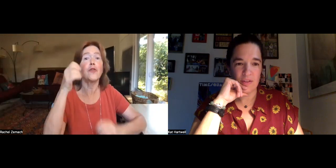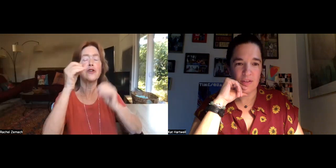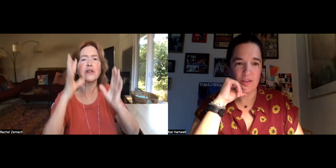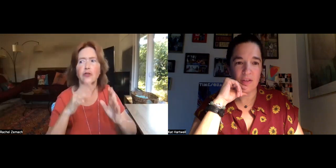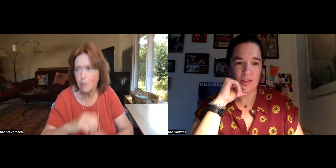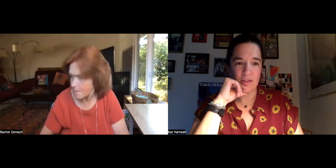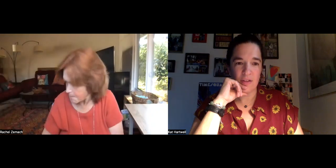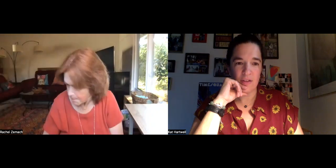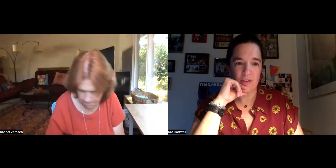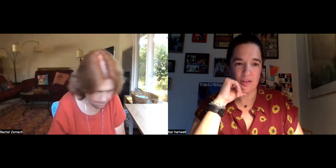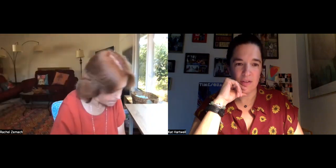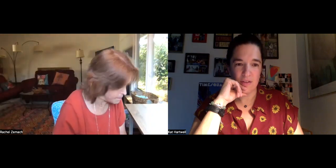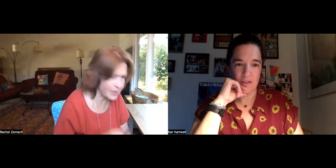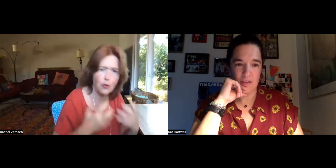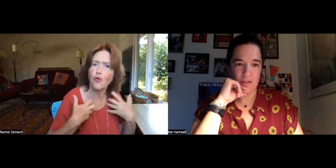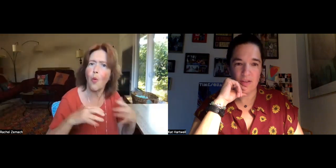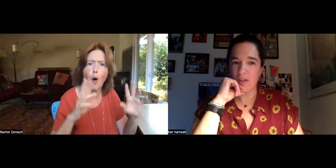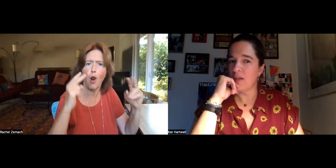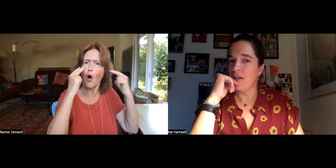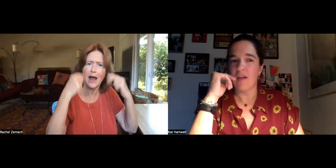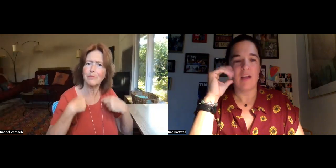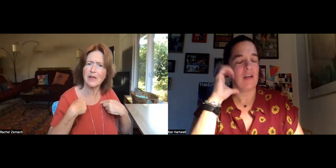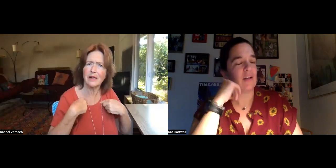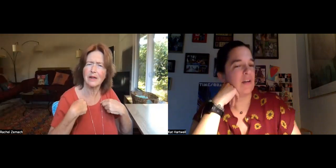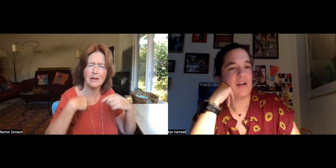Other teachers don't want to look at me.